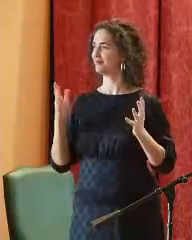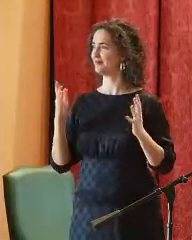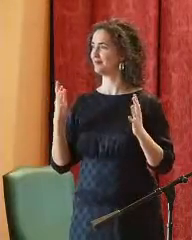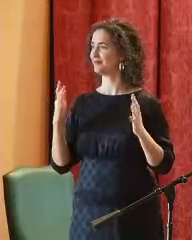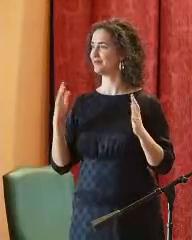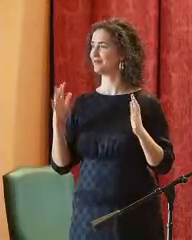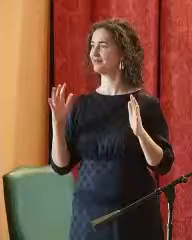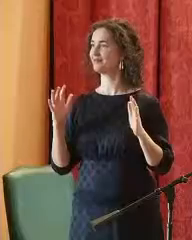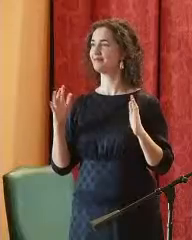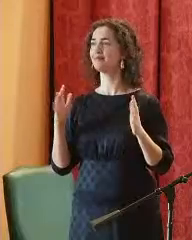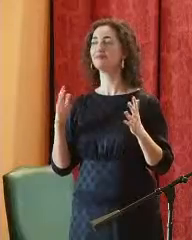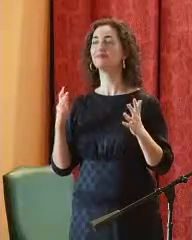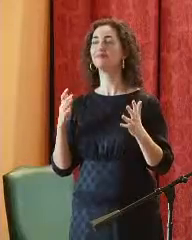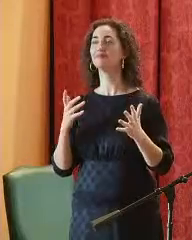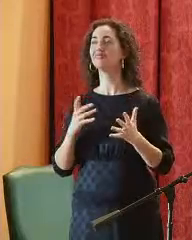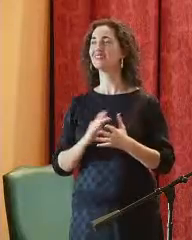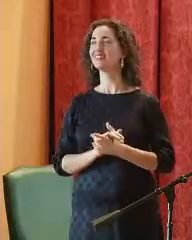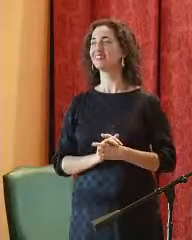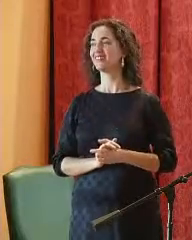You know,